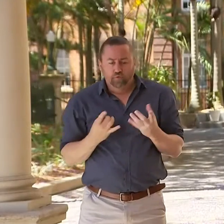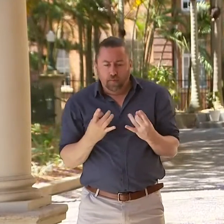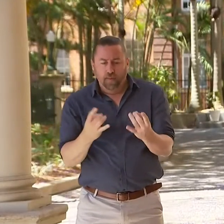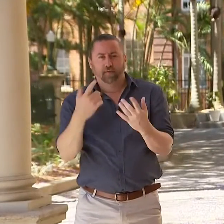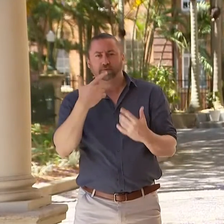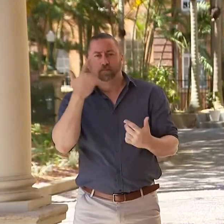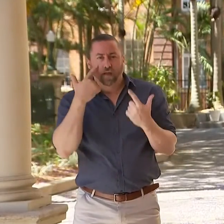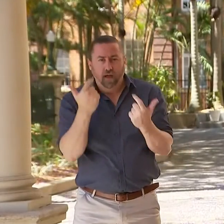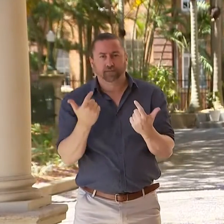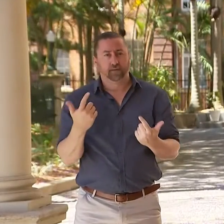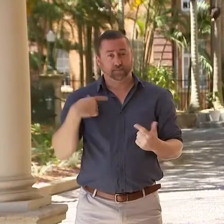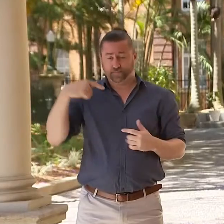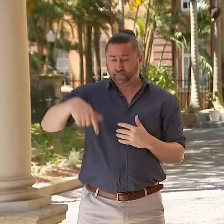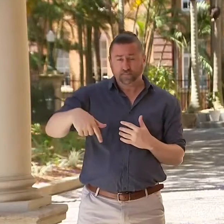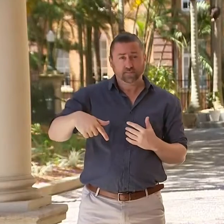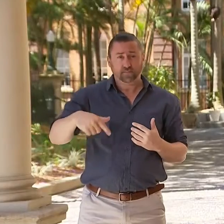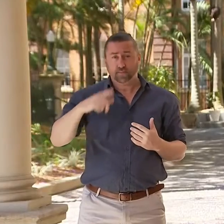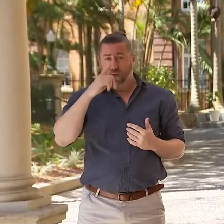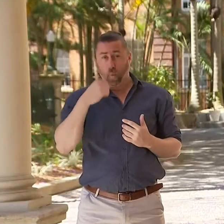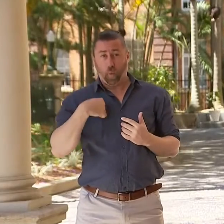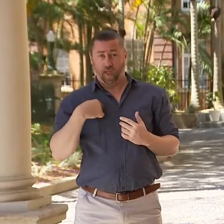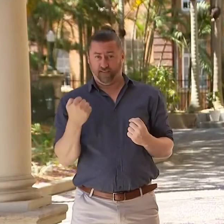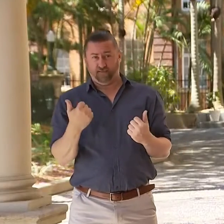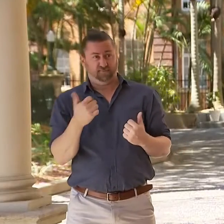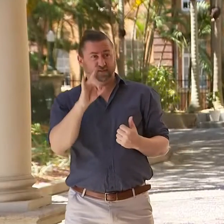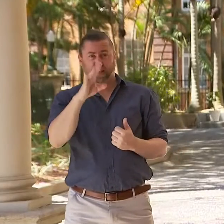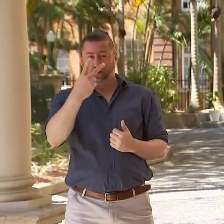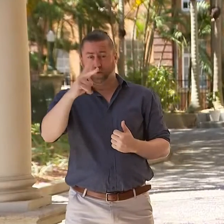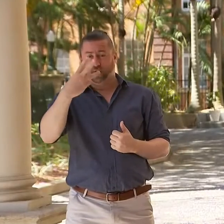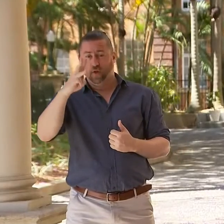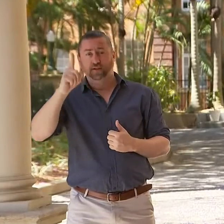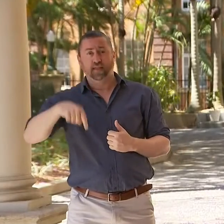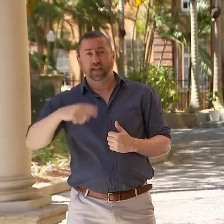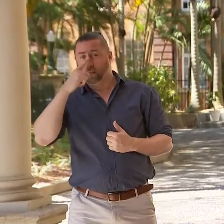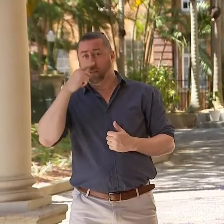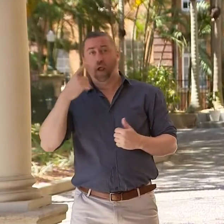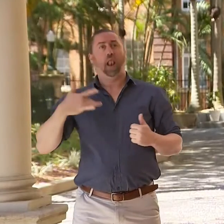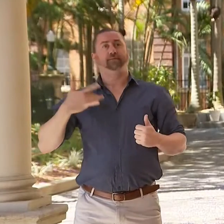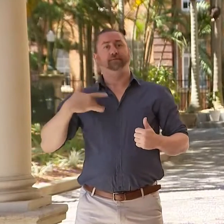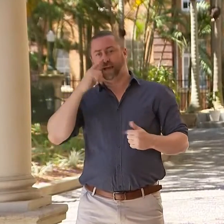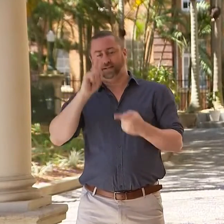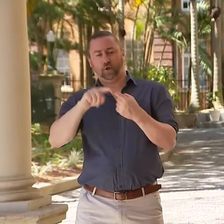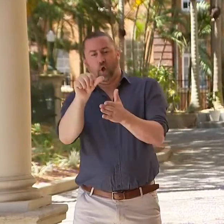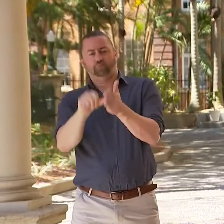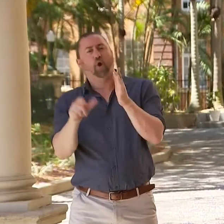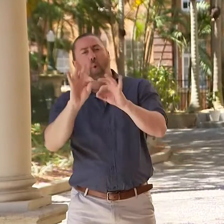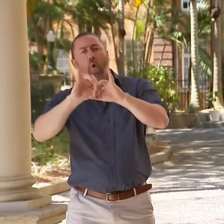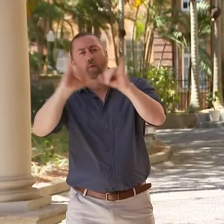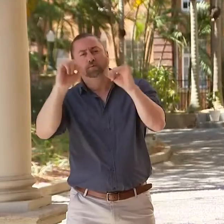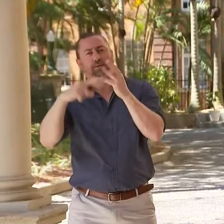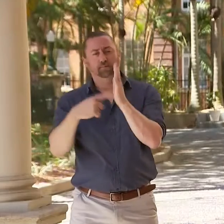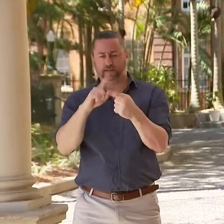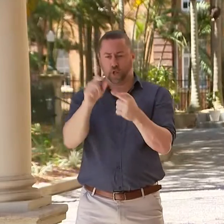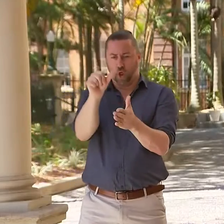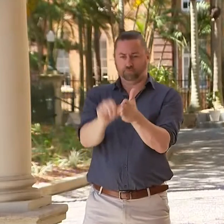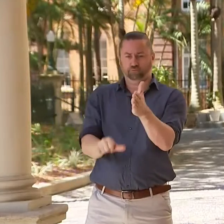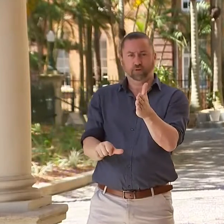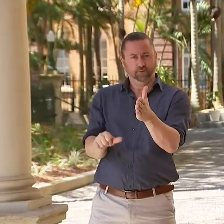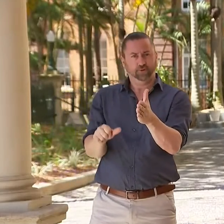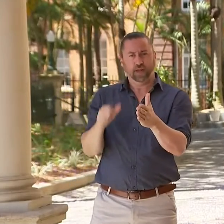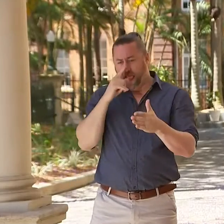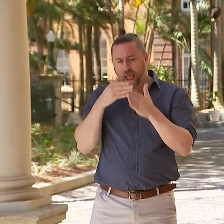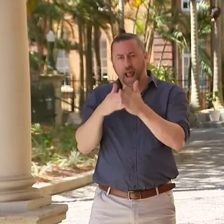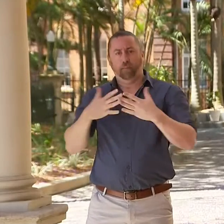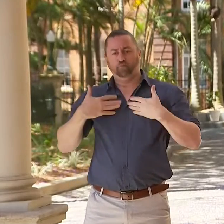of Queenslanders who've been treated because we are not in lockdown and we're not dealing with lots of cases. And so the better we can